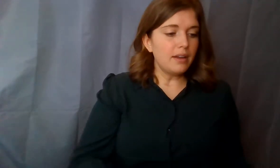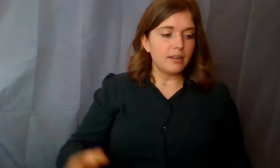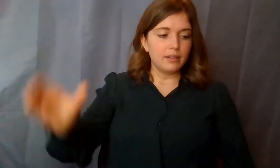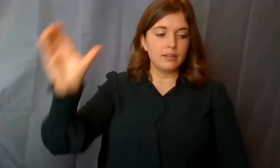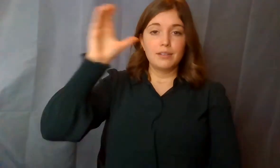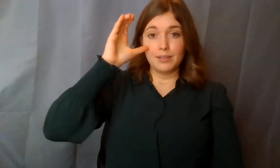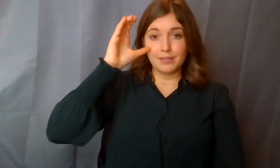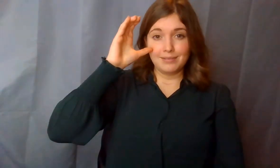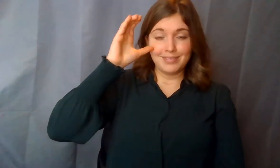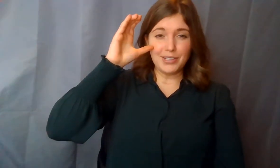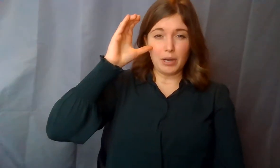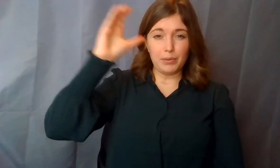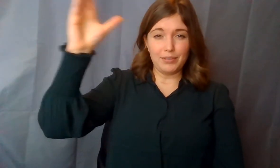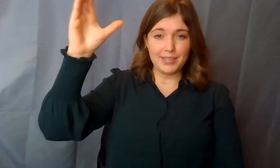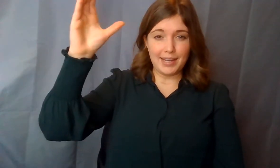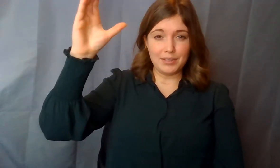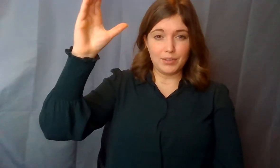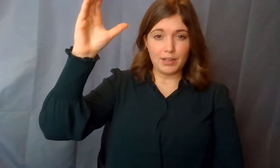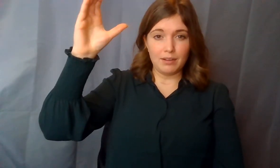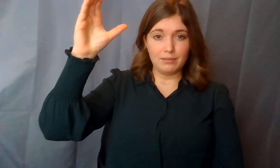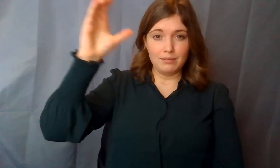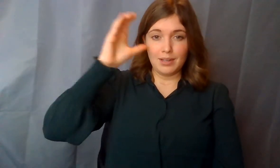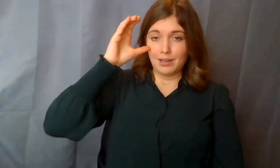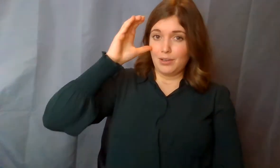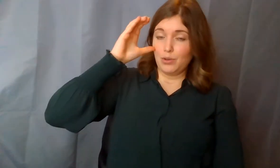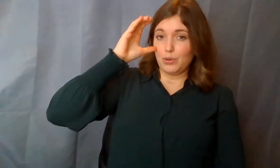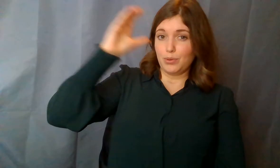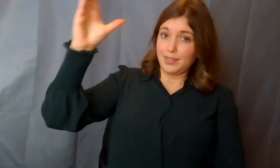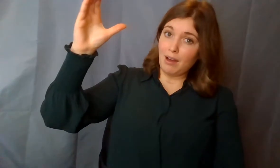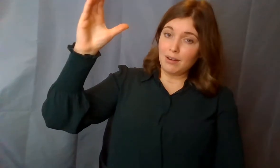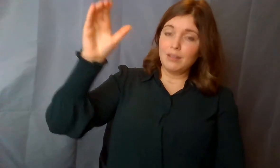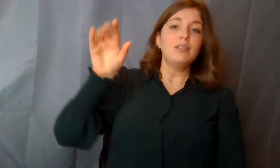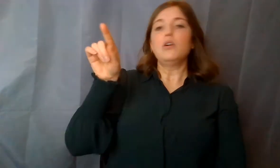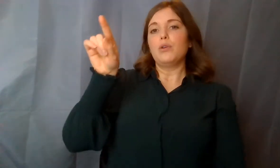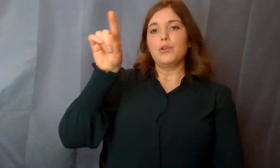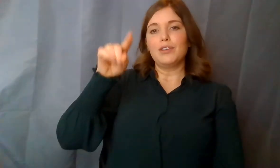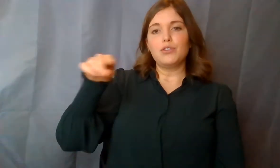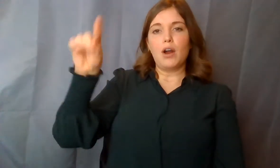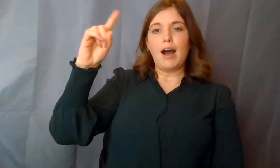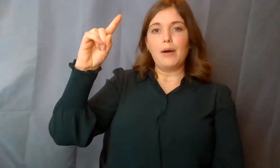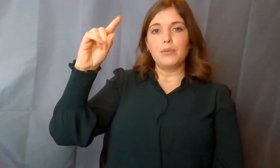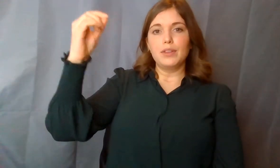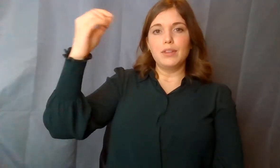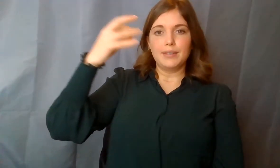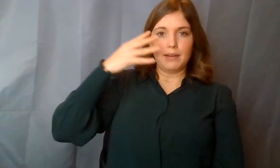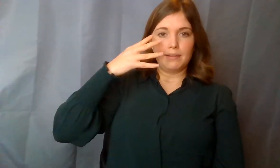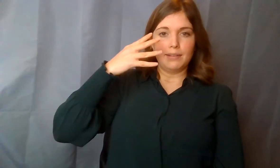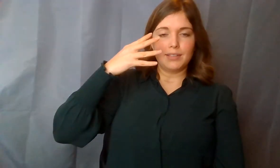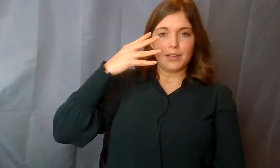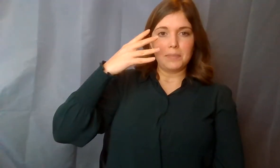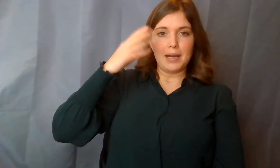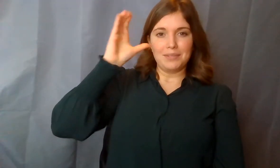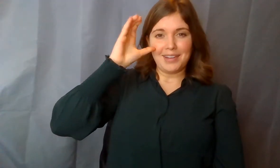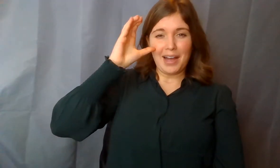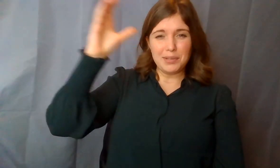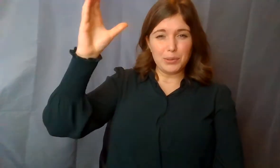Sun. There's a couple different signs for sun. You can do sun, or you can draw out the sun to come down. I always do it